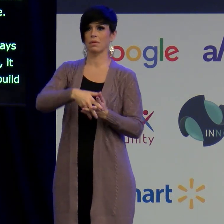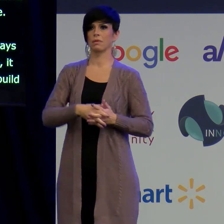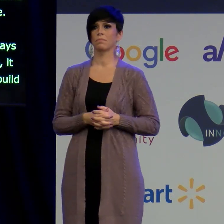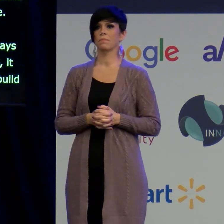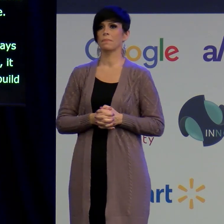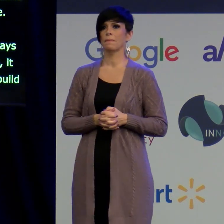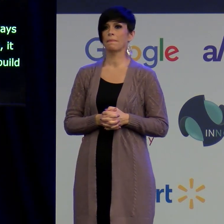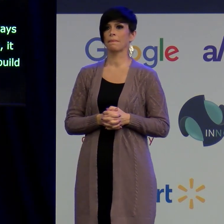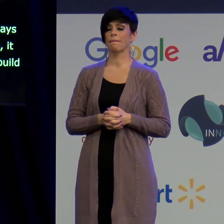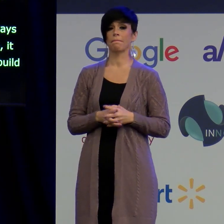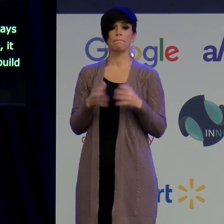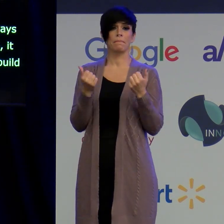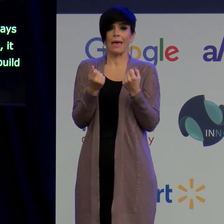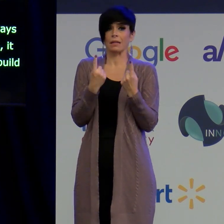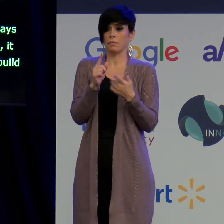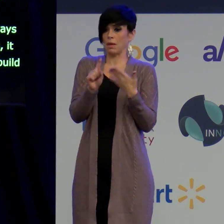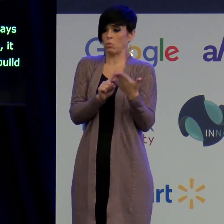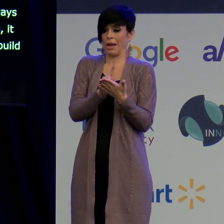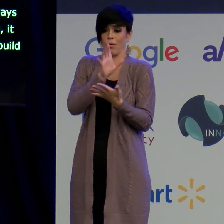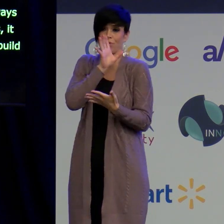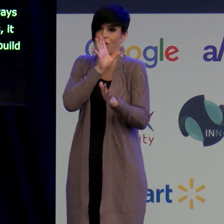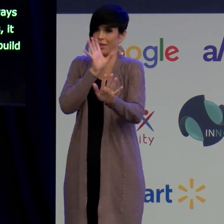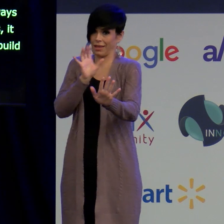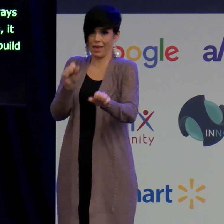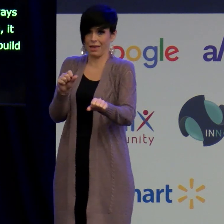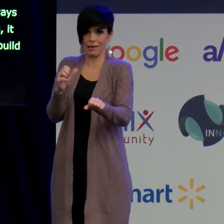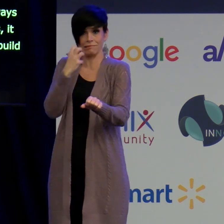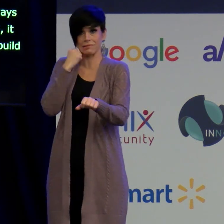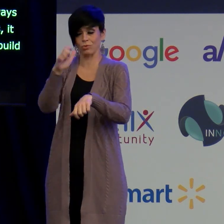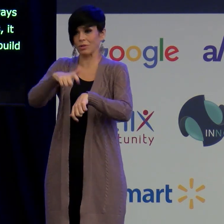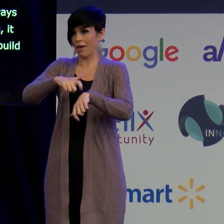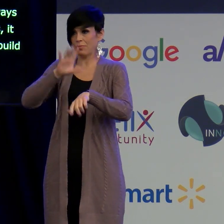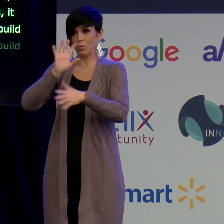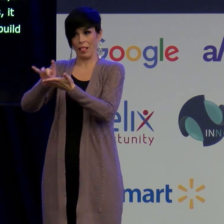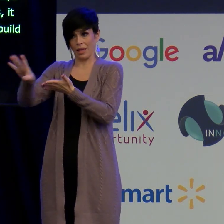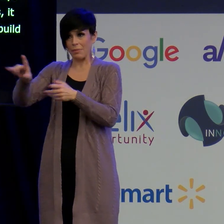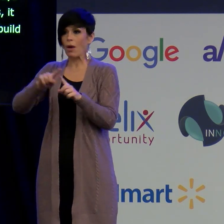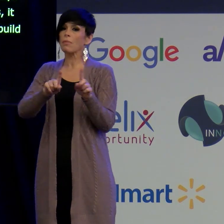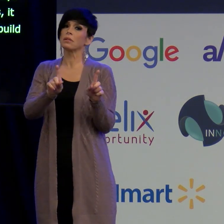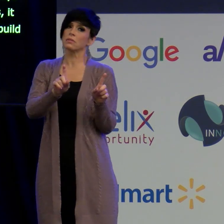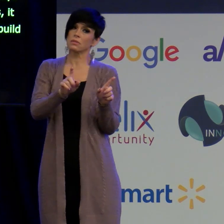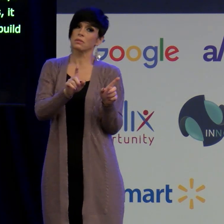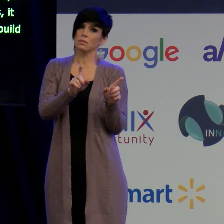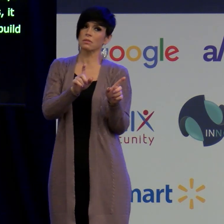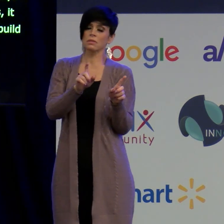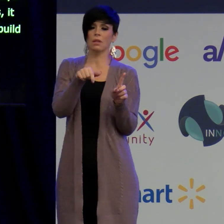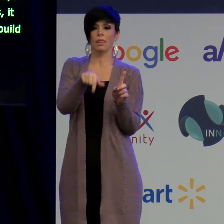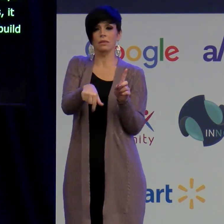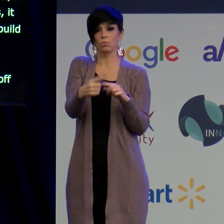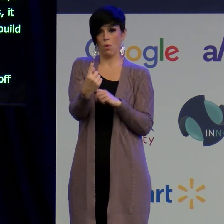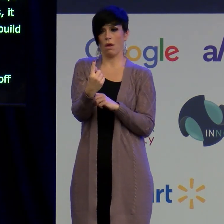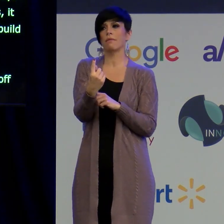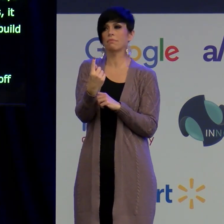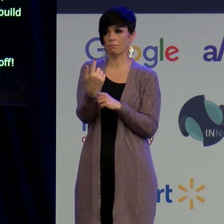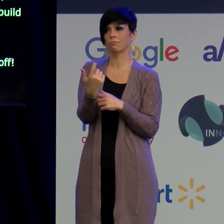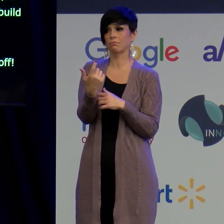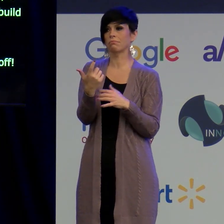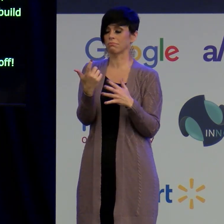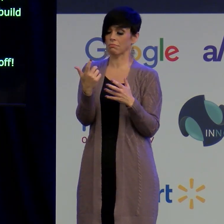I could spend an hour talking, I won't, because you'll kick me off. But this is the one that